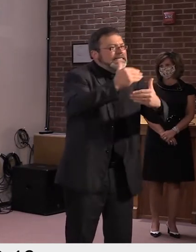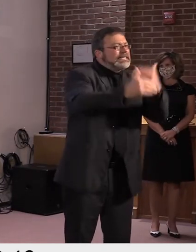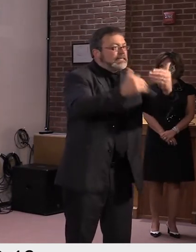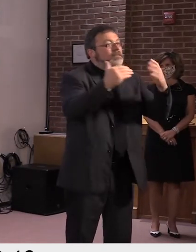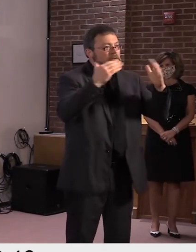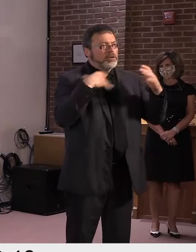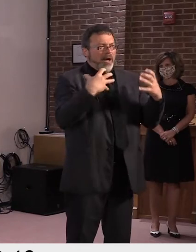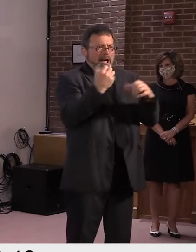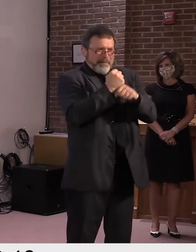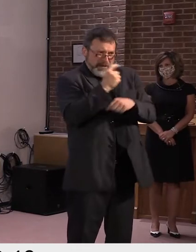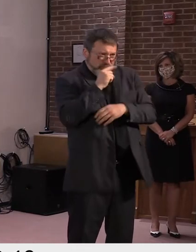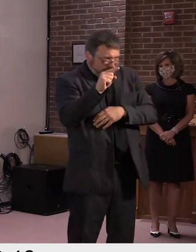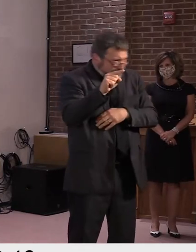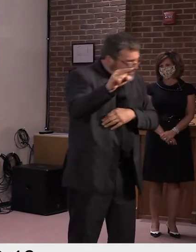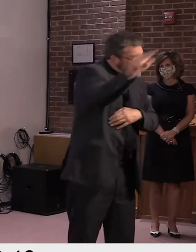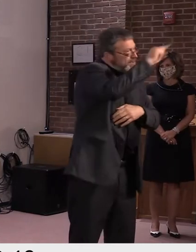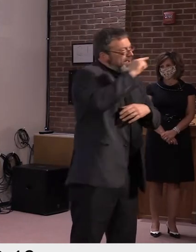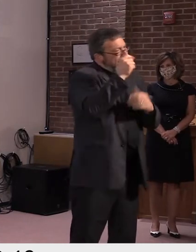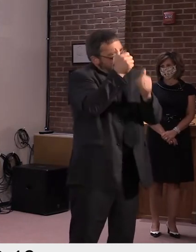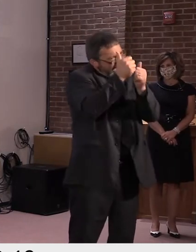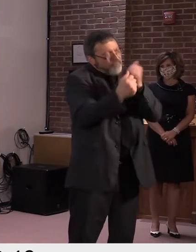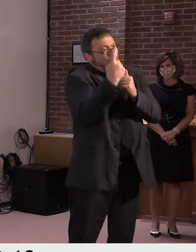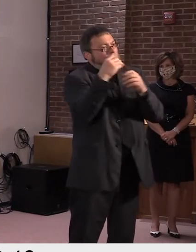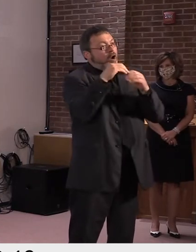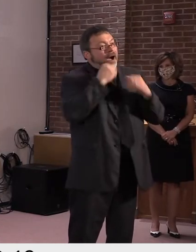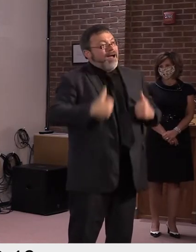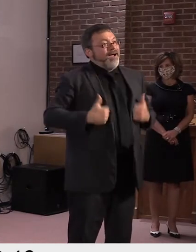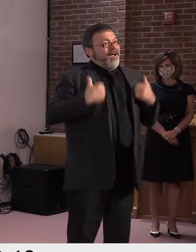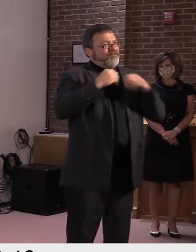itself. The 2010 response rate